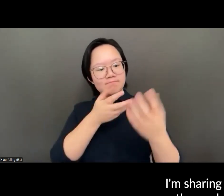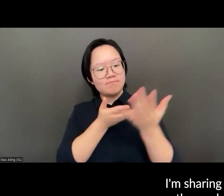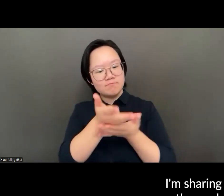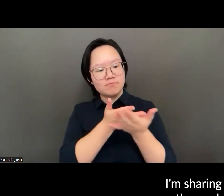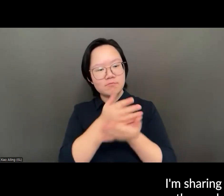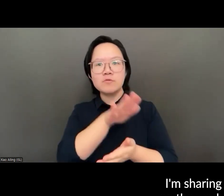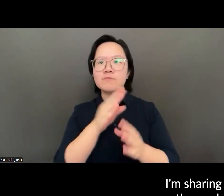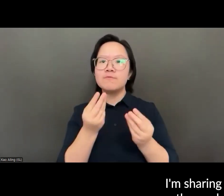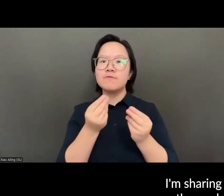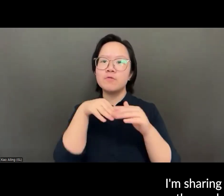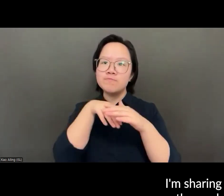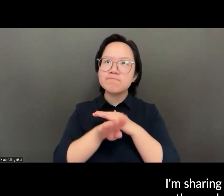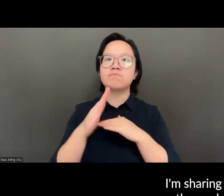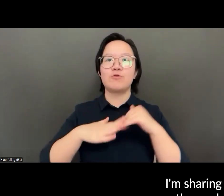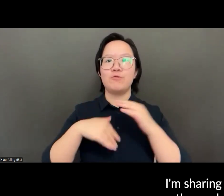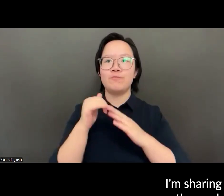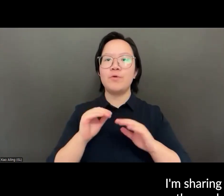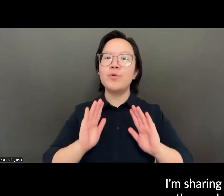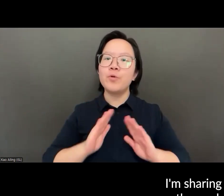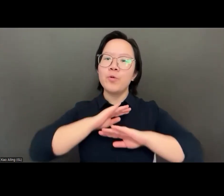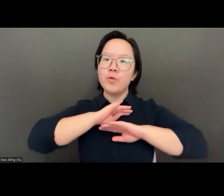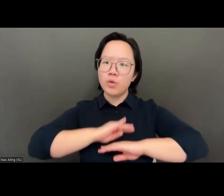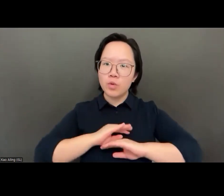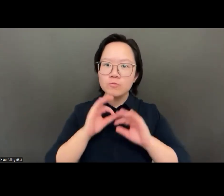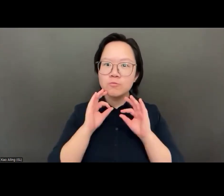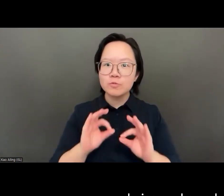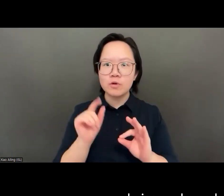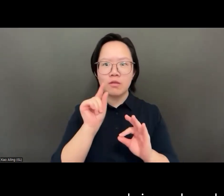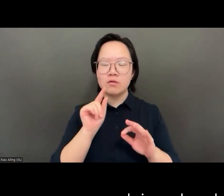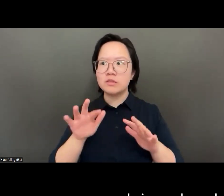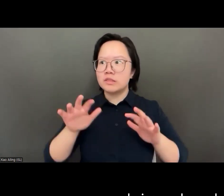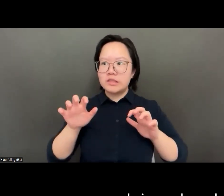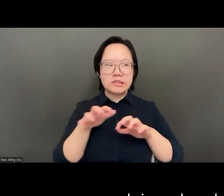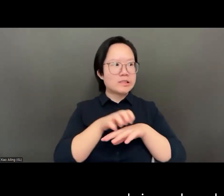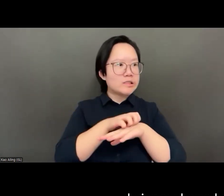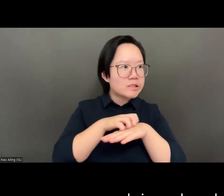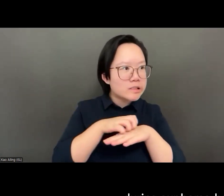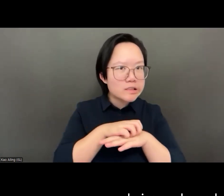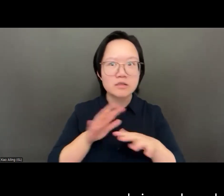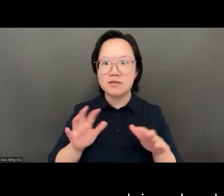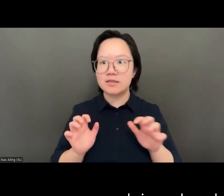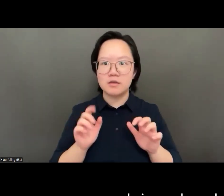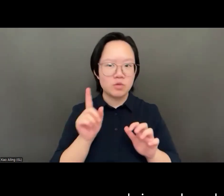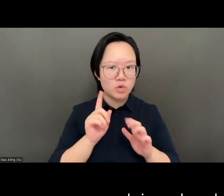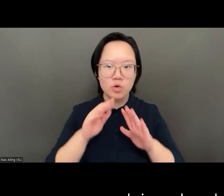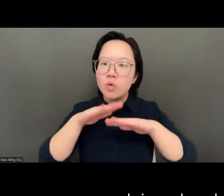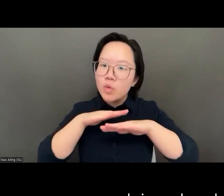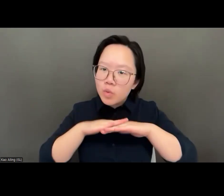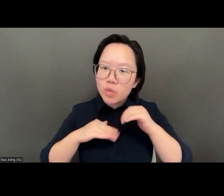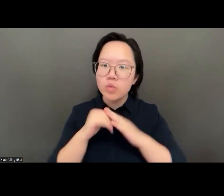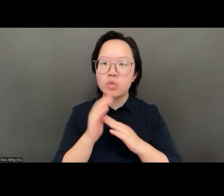this all based on the work we have done during our home-based support,